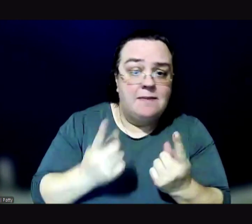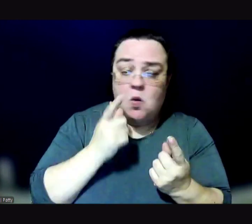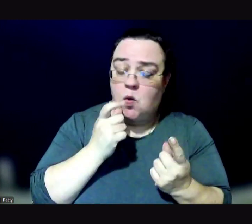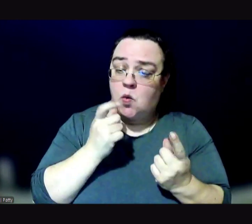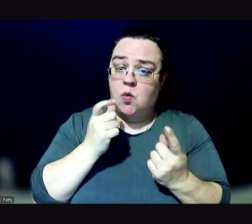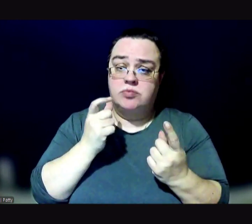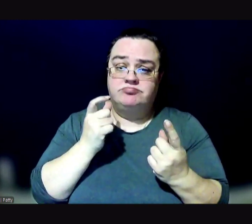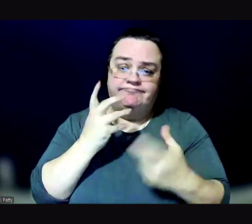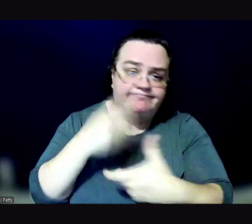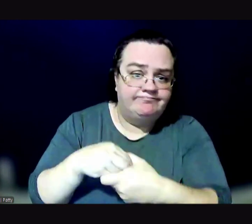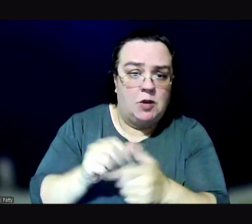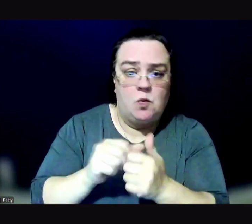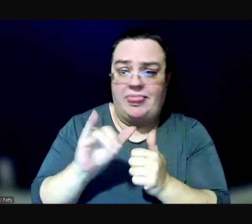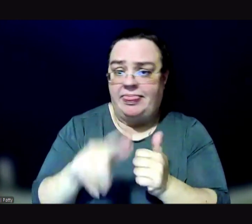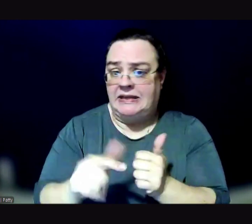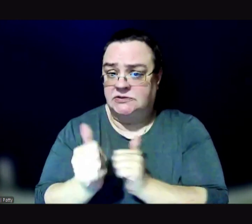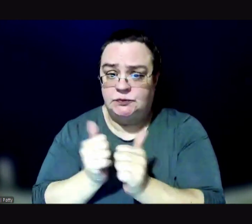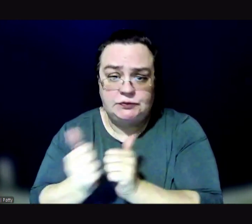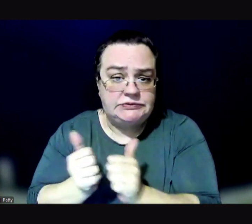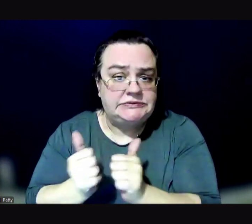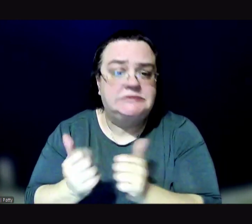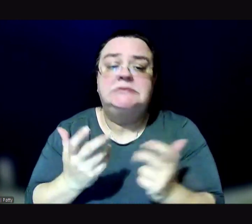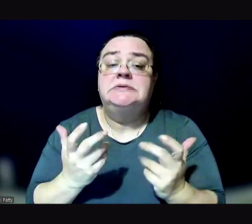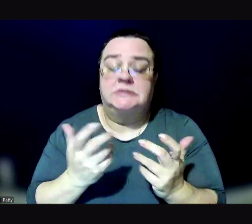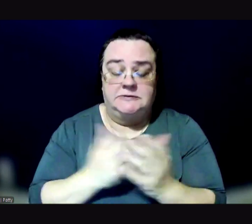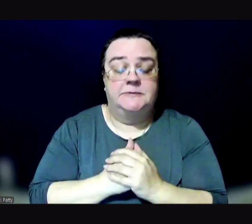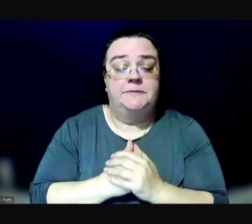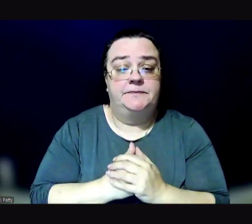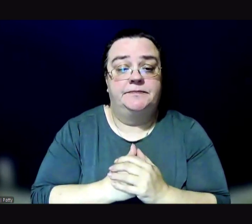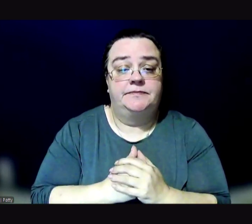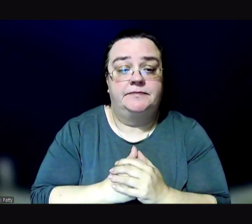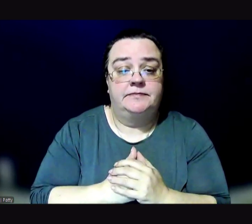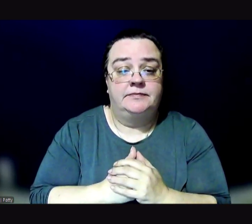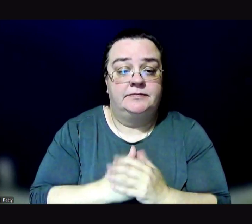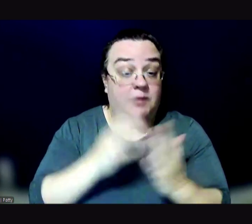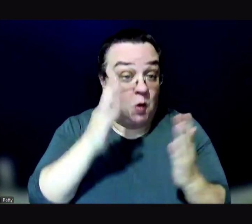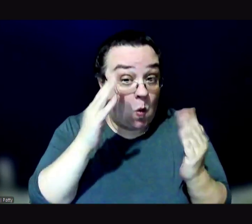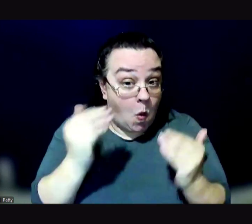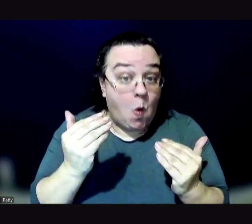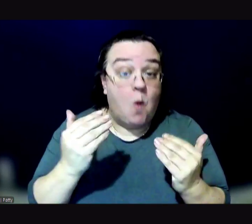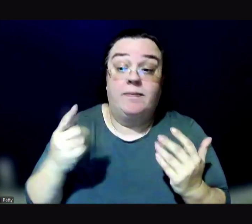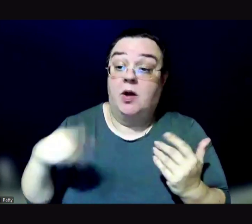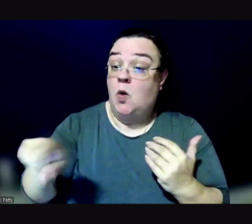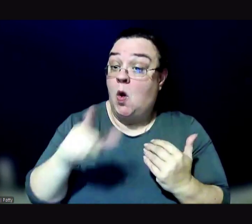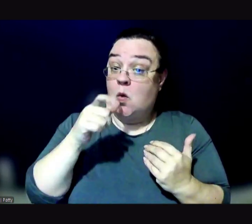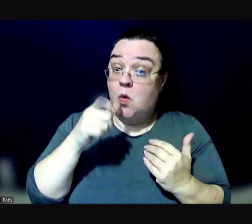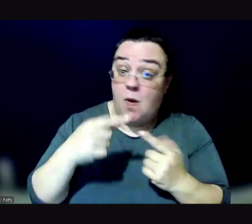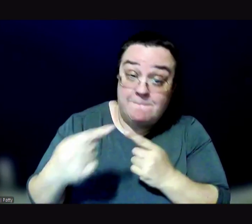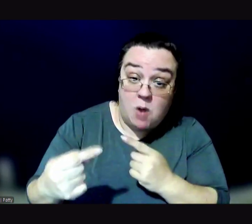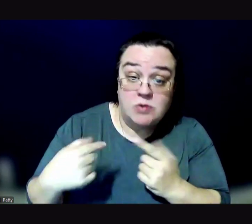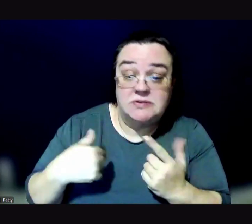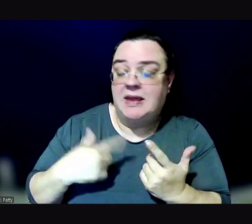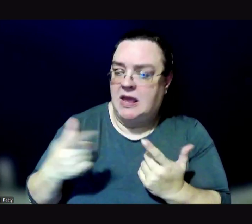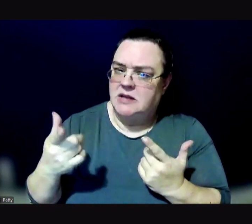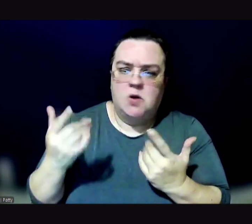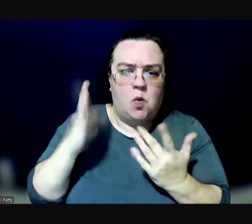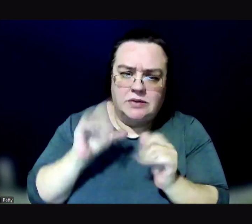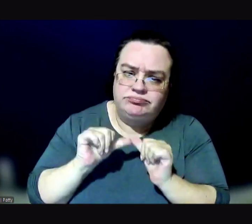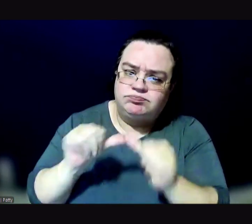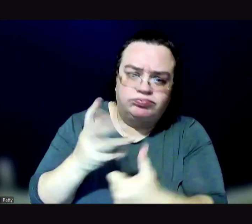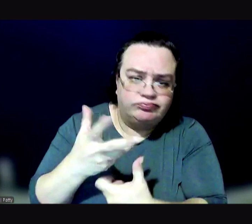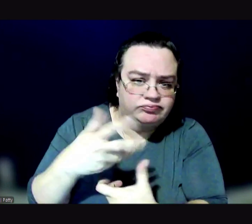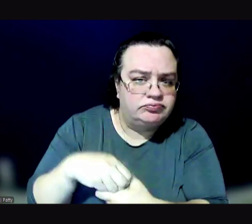and so I hope that my opponents will stay involved, and I know that some of them are